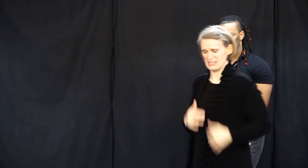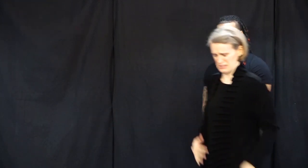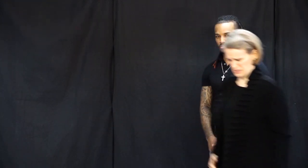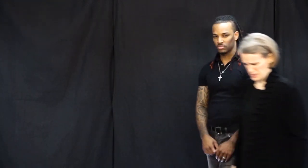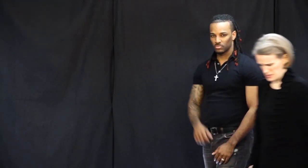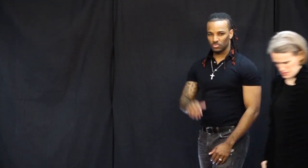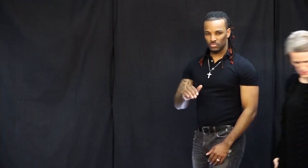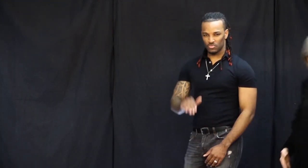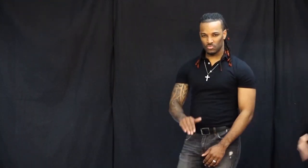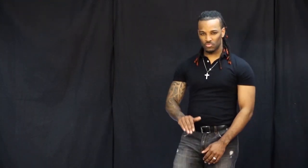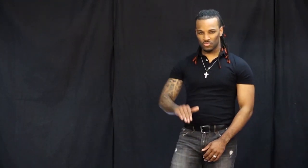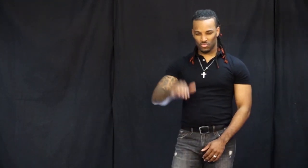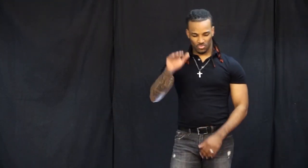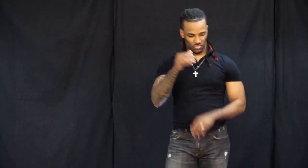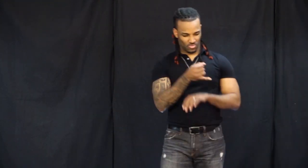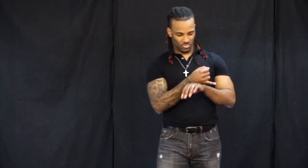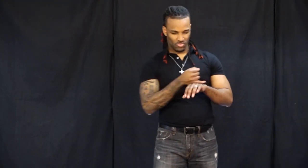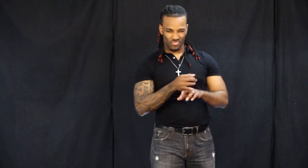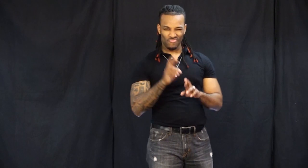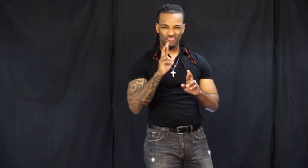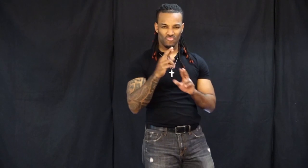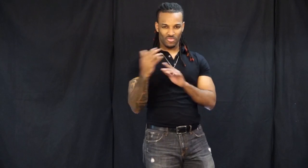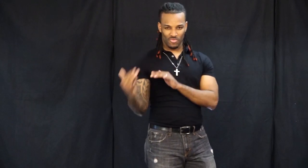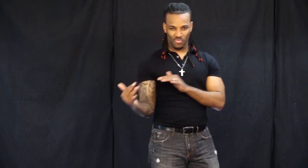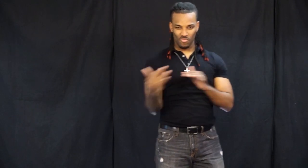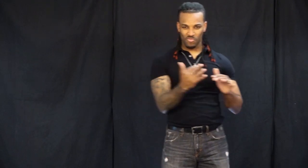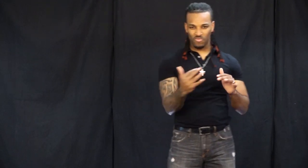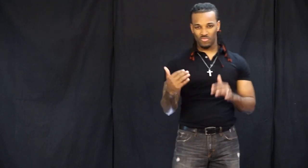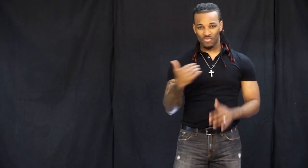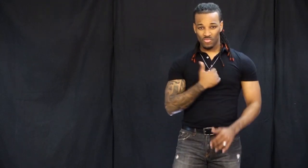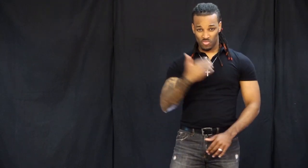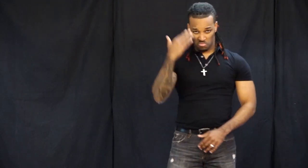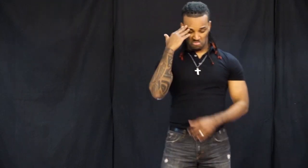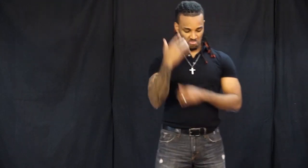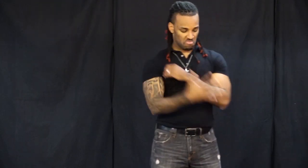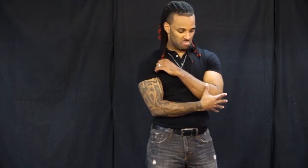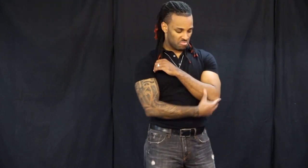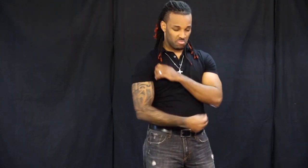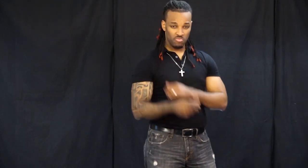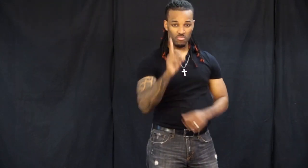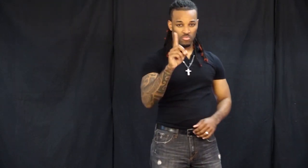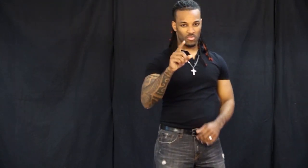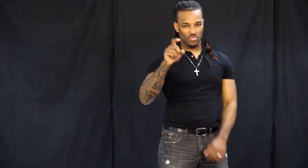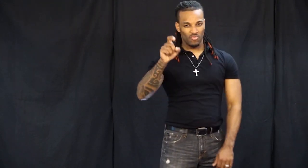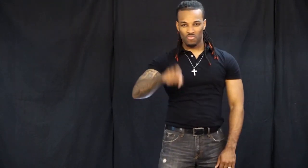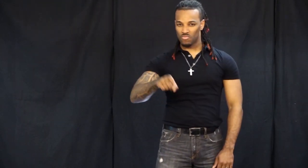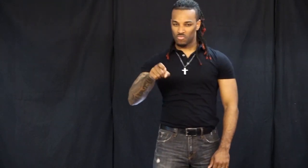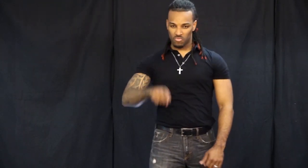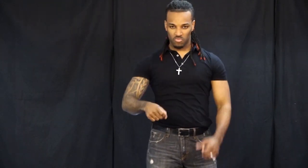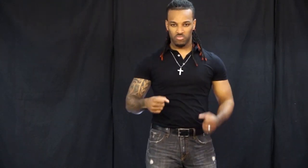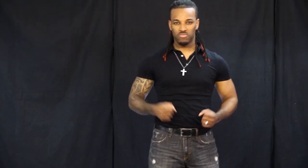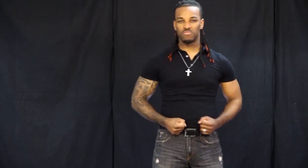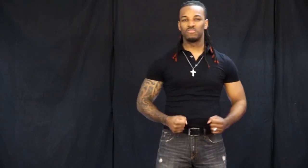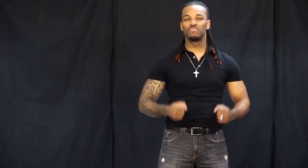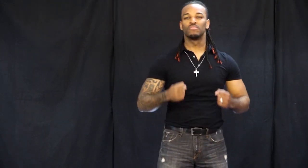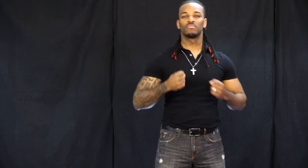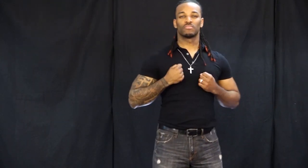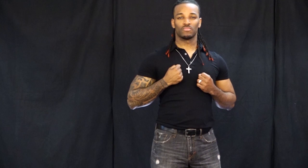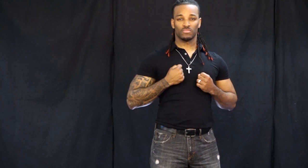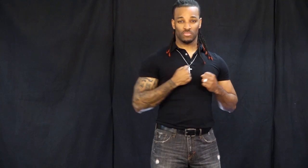As a kid in the Caribbean, I wished for a war. I knew that I was poor, I knew it was the only way to rise up. If